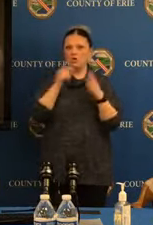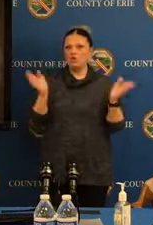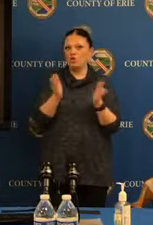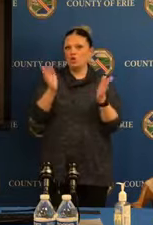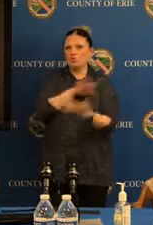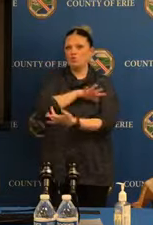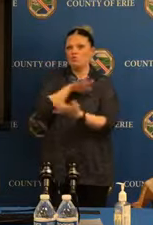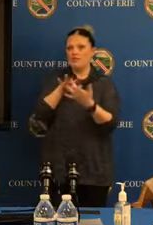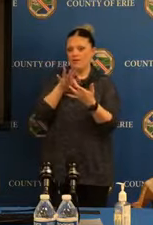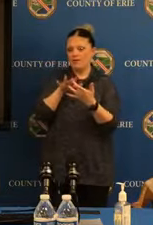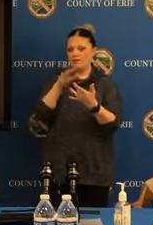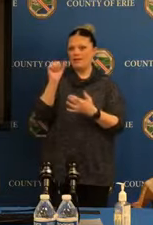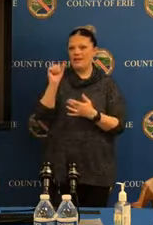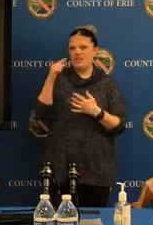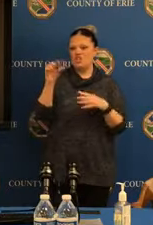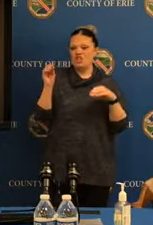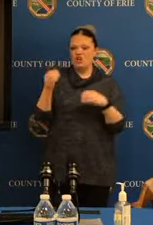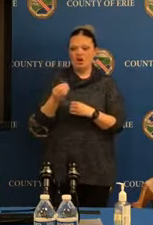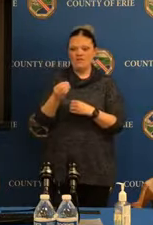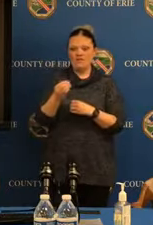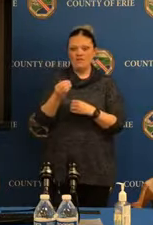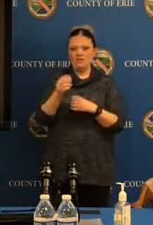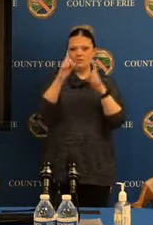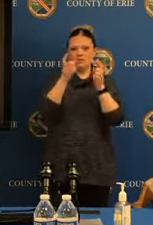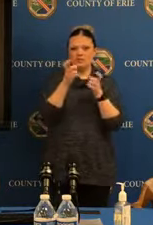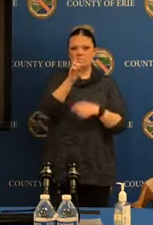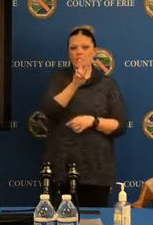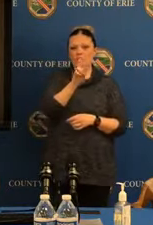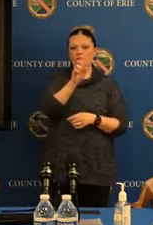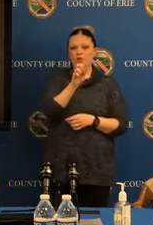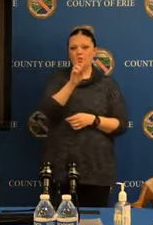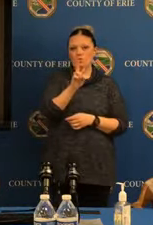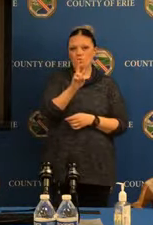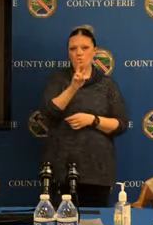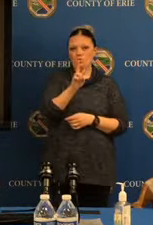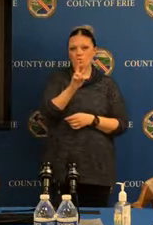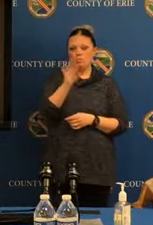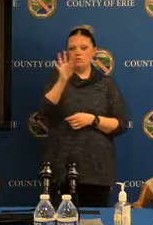to contact the AG's office at area code